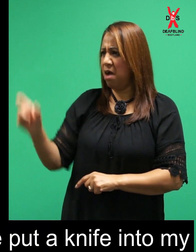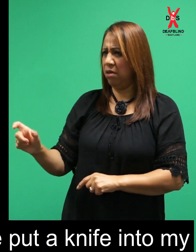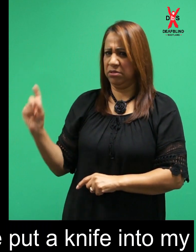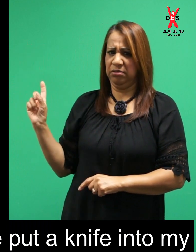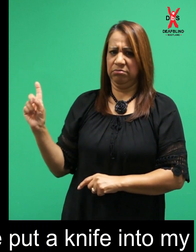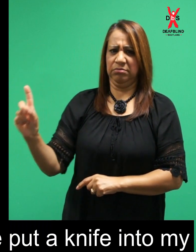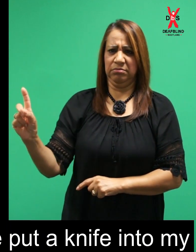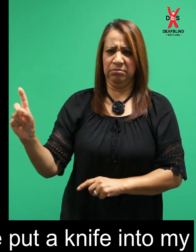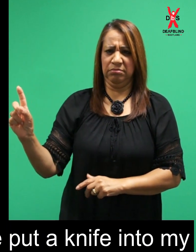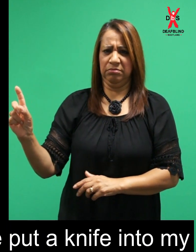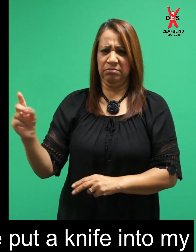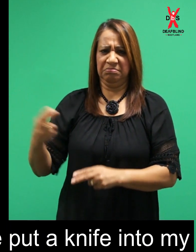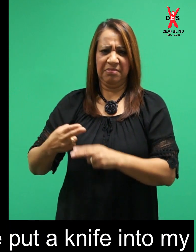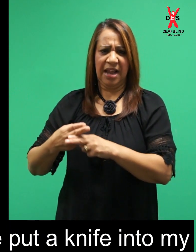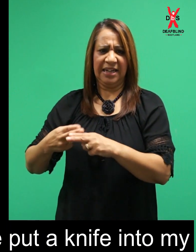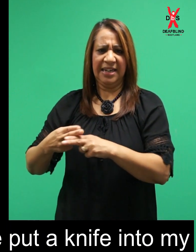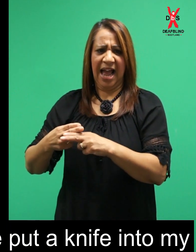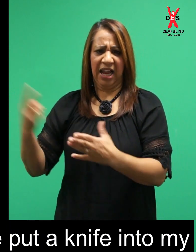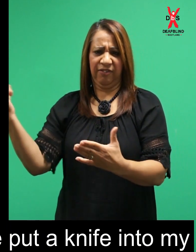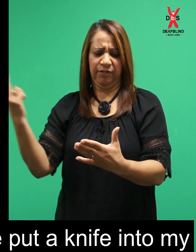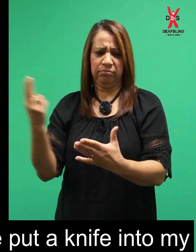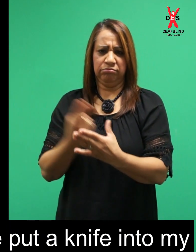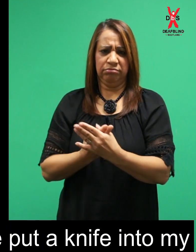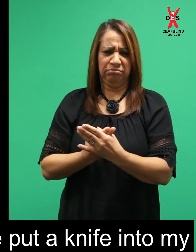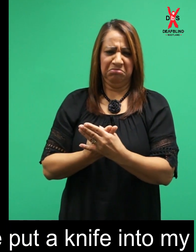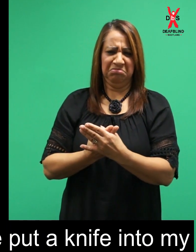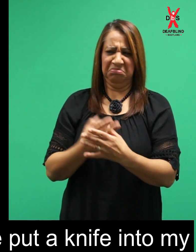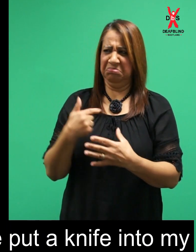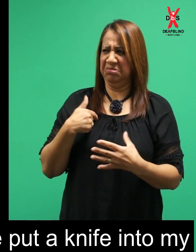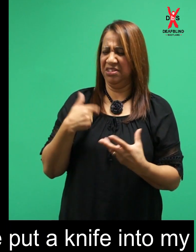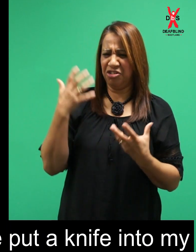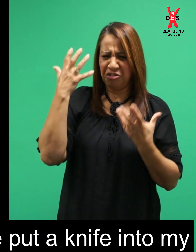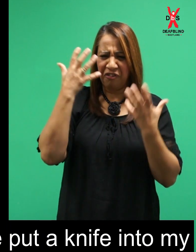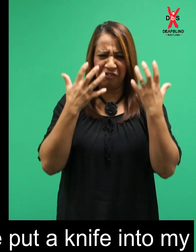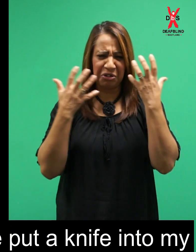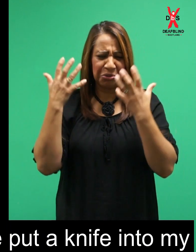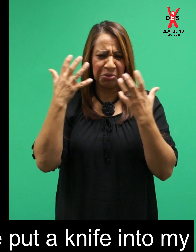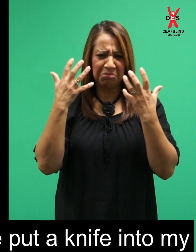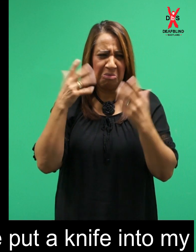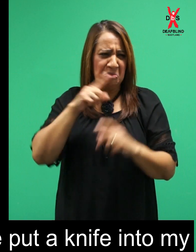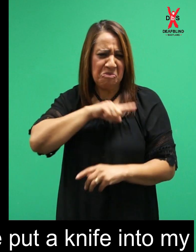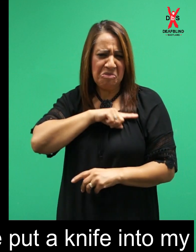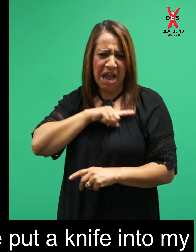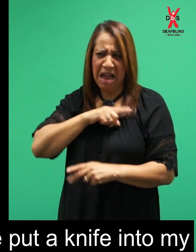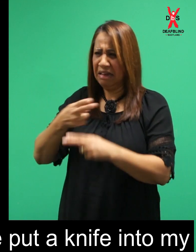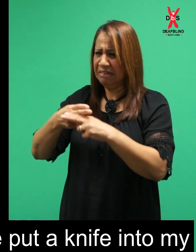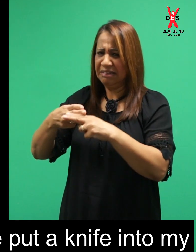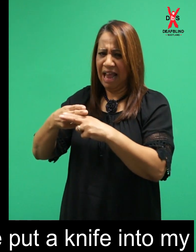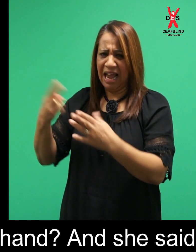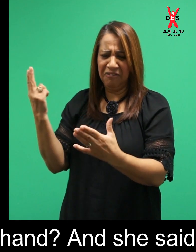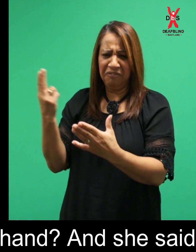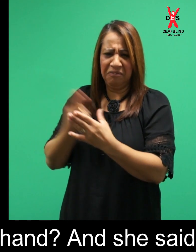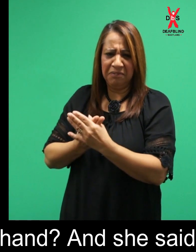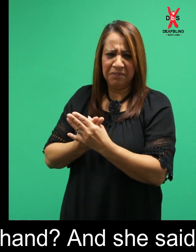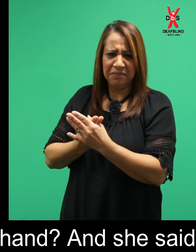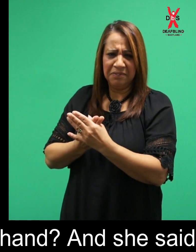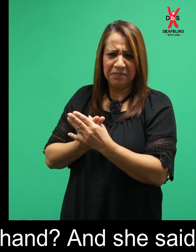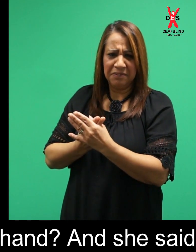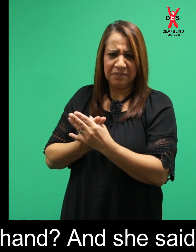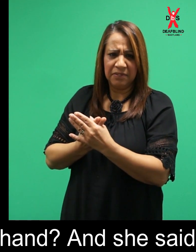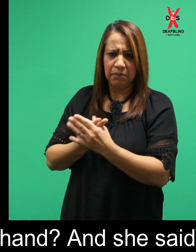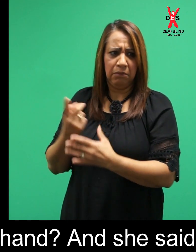And then suddenly someone put a knife into my hand and